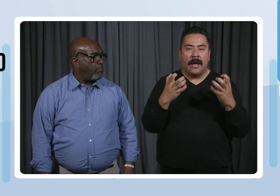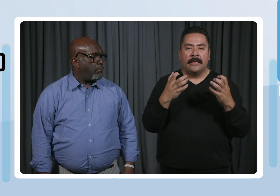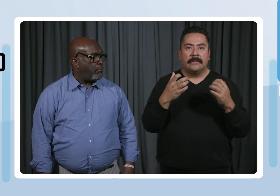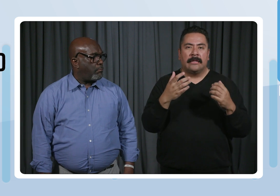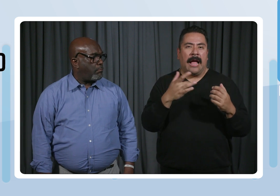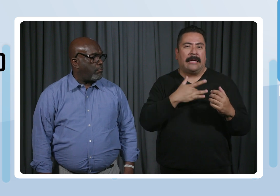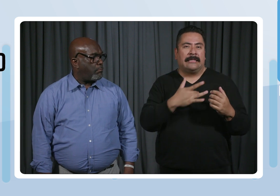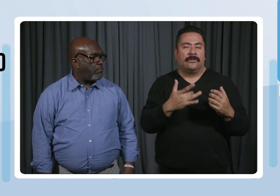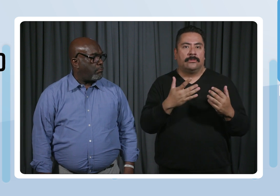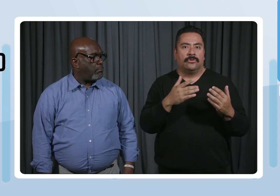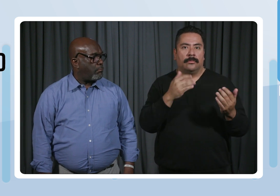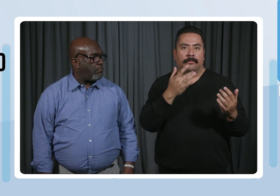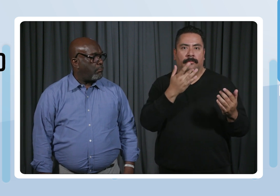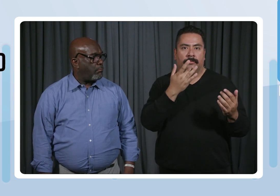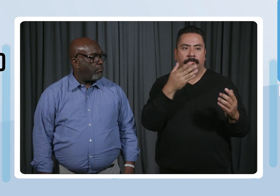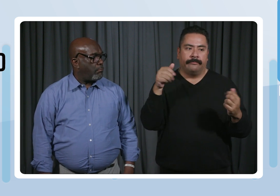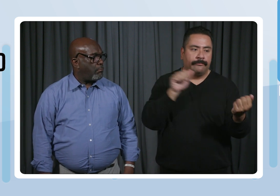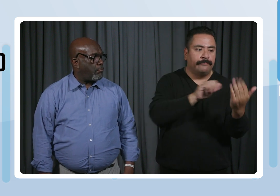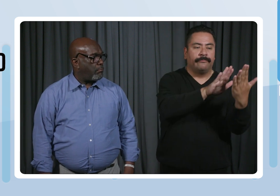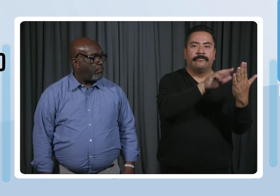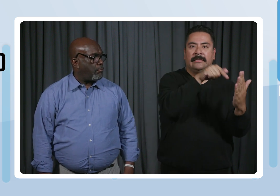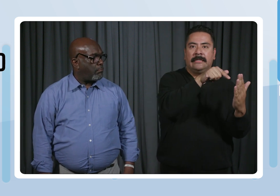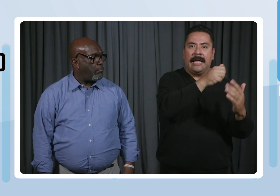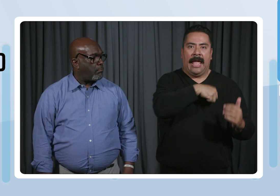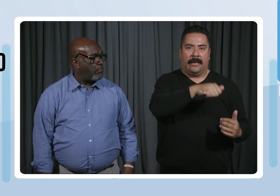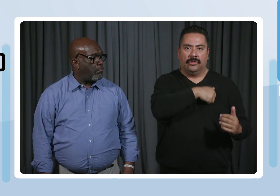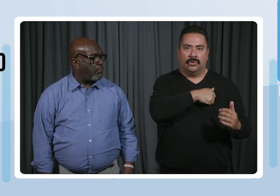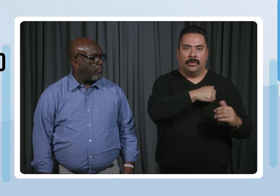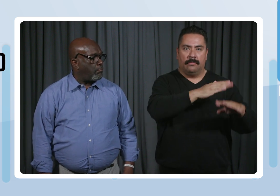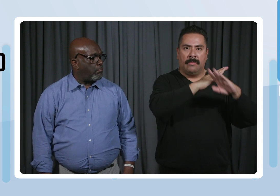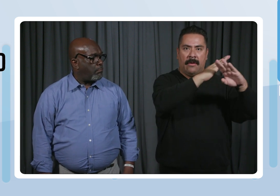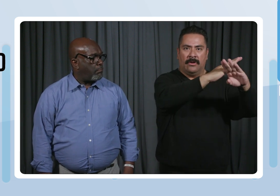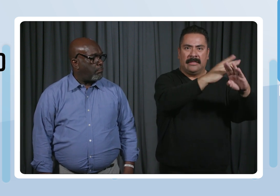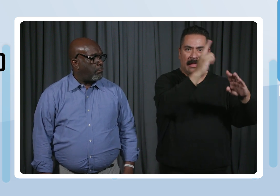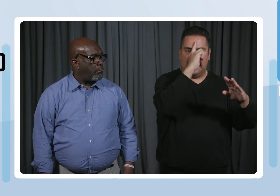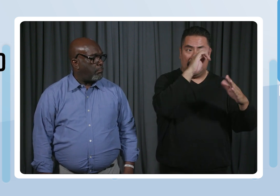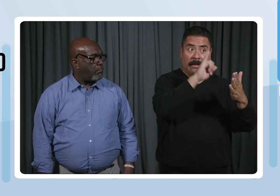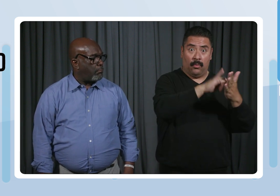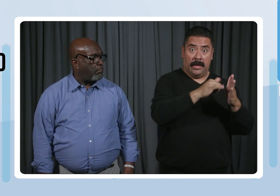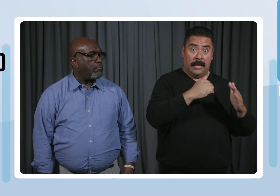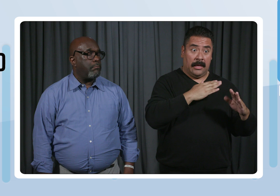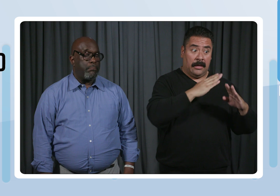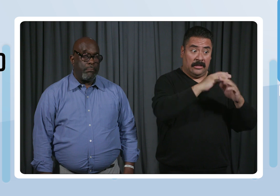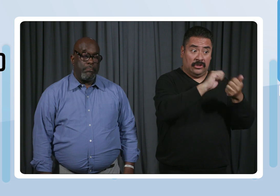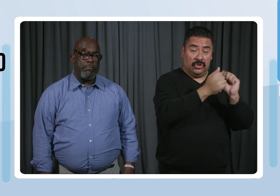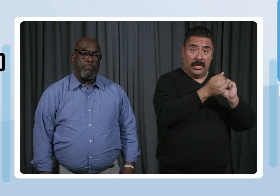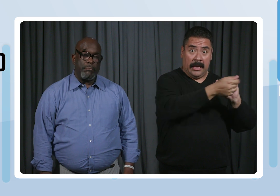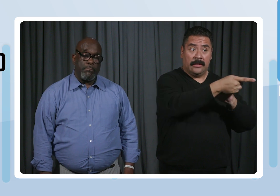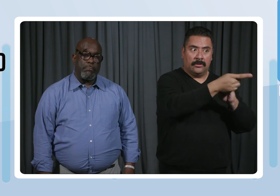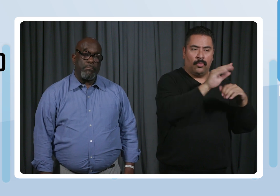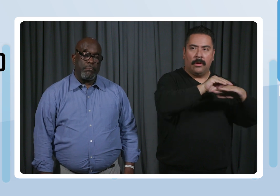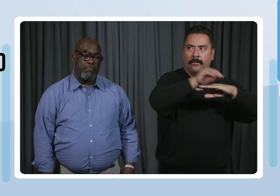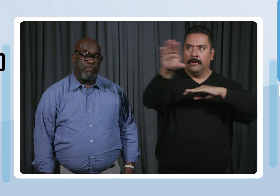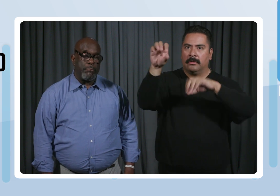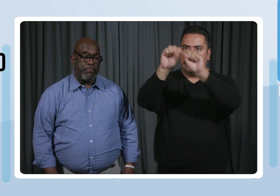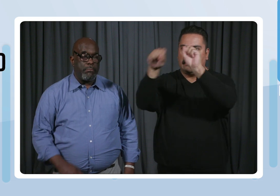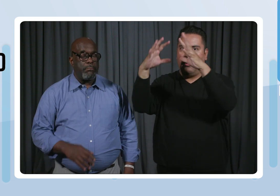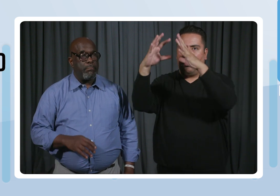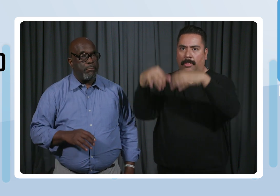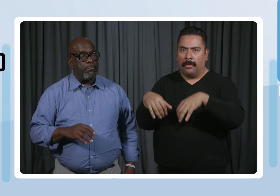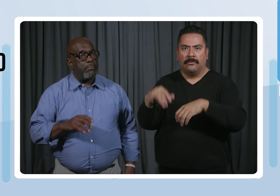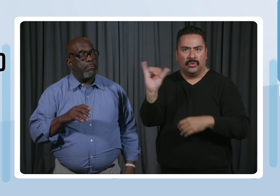attitudinal barriers. And I think that that's how dismantling the systemic barriers will ultimately follow. Yeah.